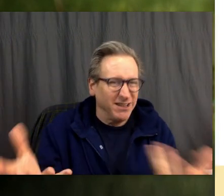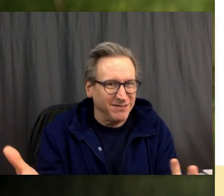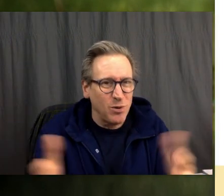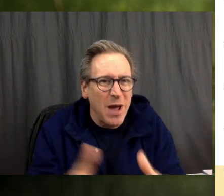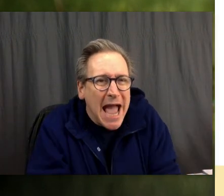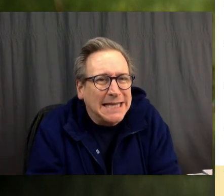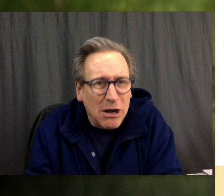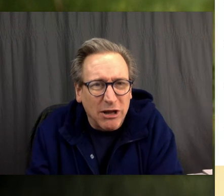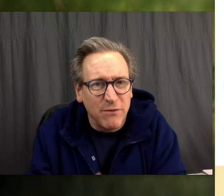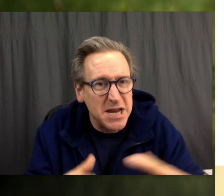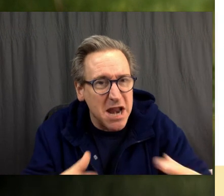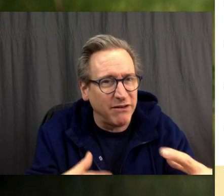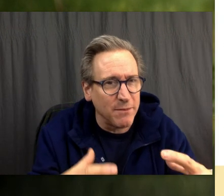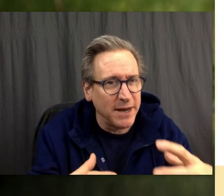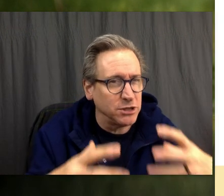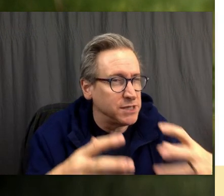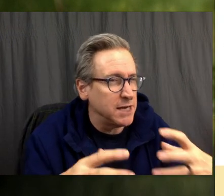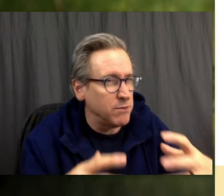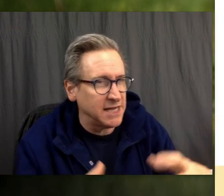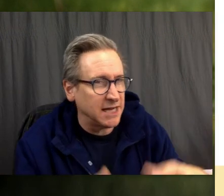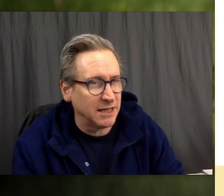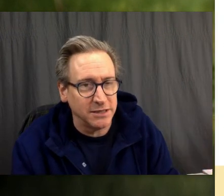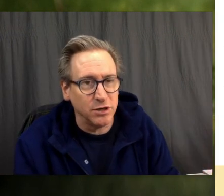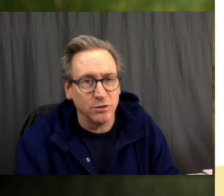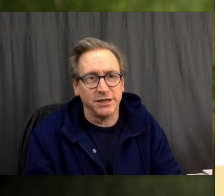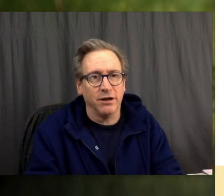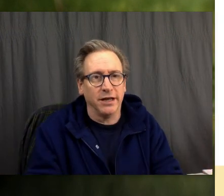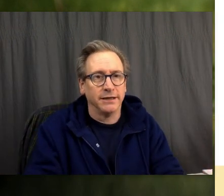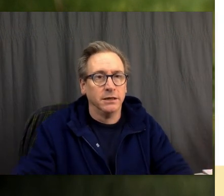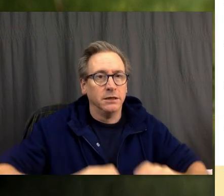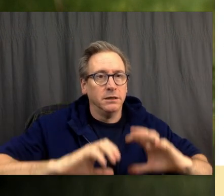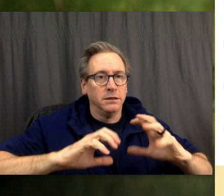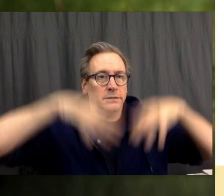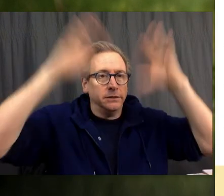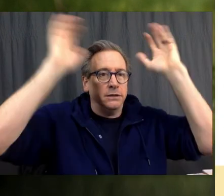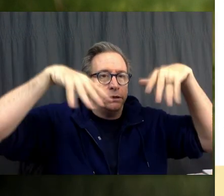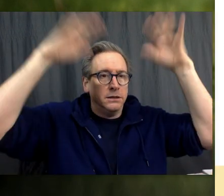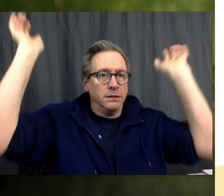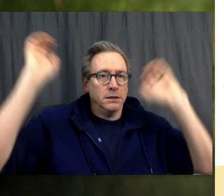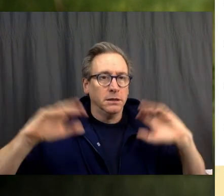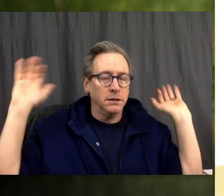Right. So act it out, give them enough information so they know exactly what it is. Don't just, like,